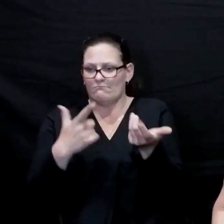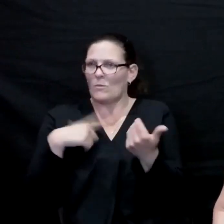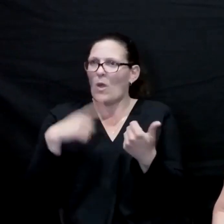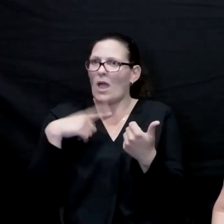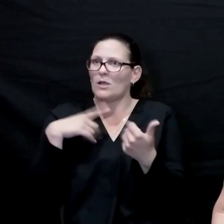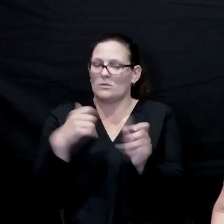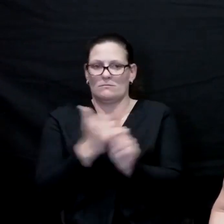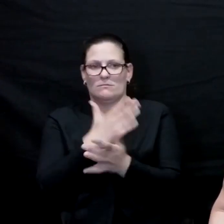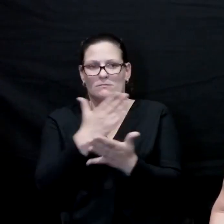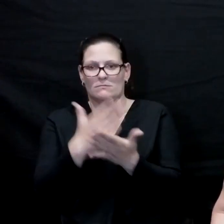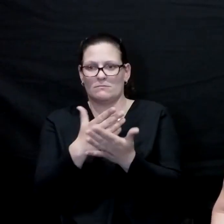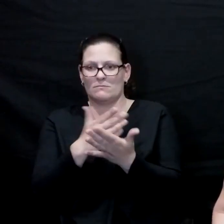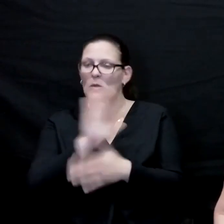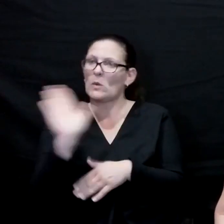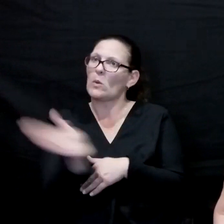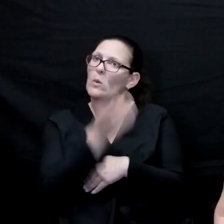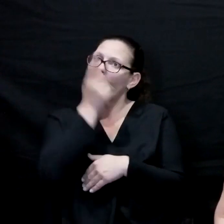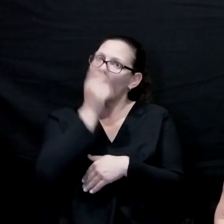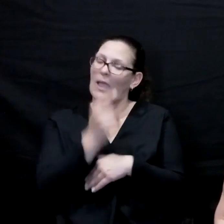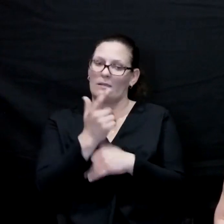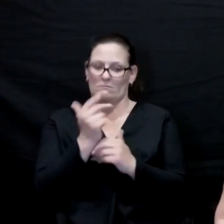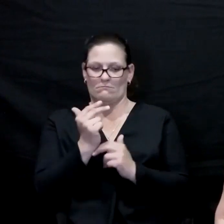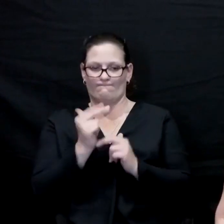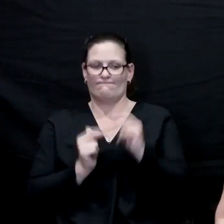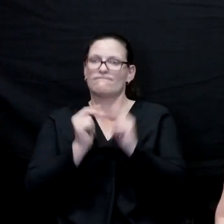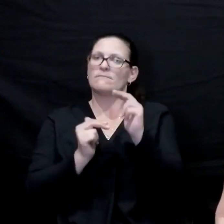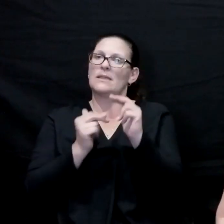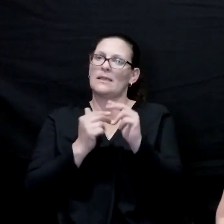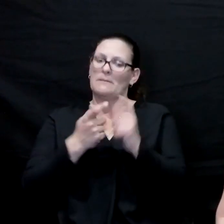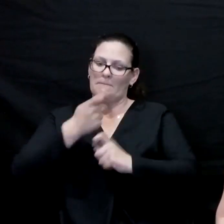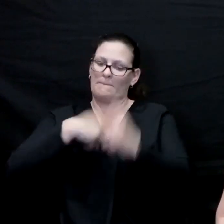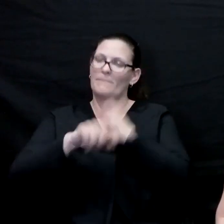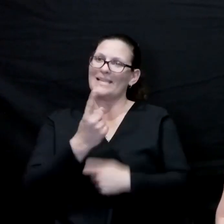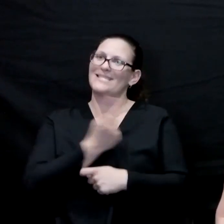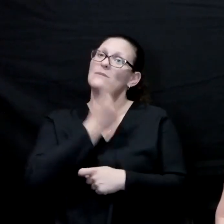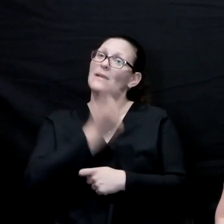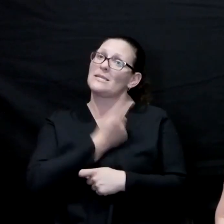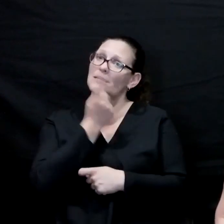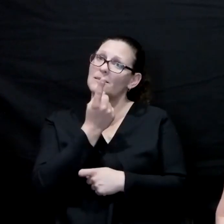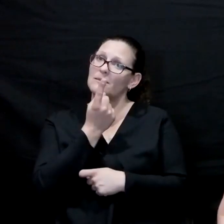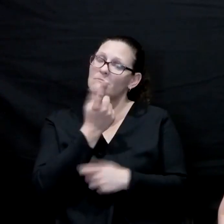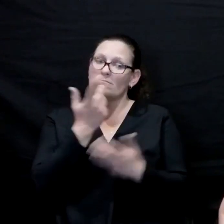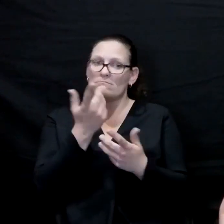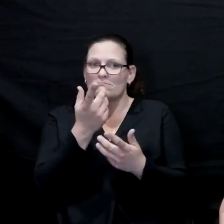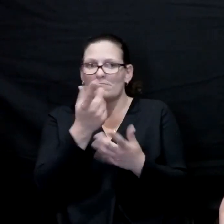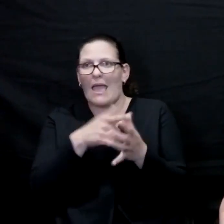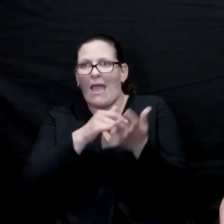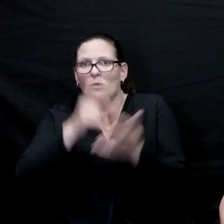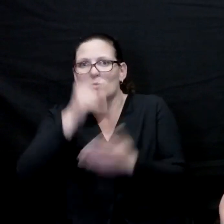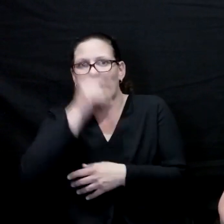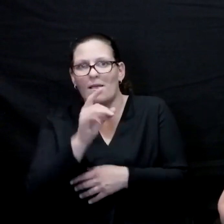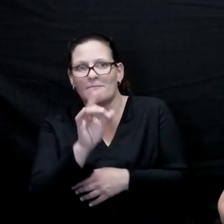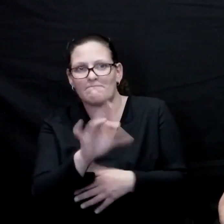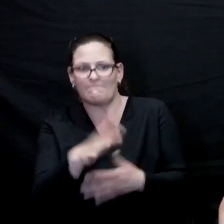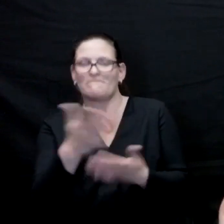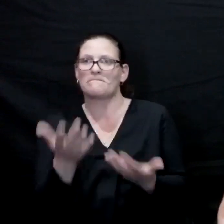know, hopefully make you independent as much as possible. But, you know, mistakes do happen, whether,